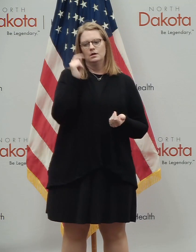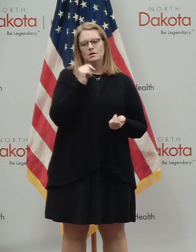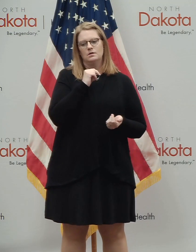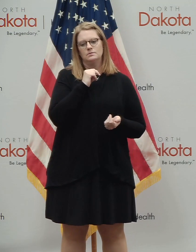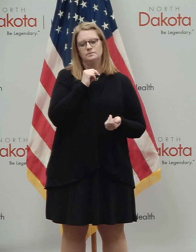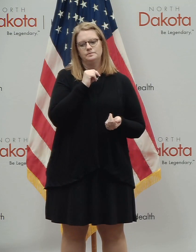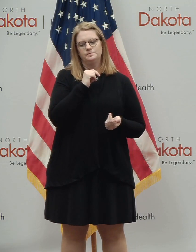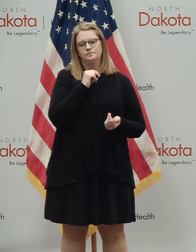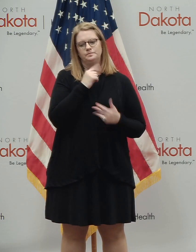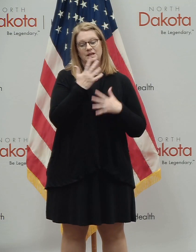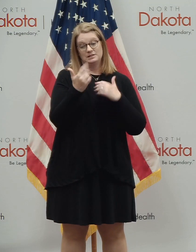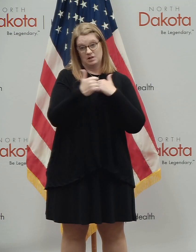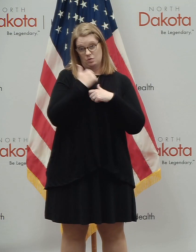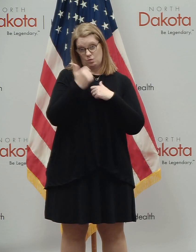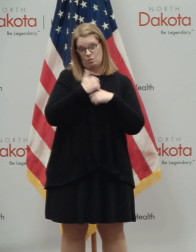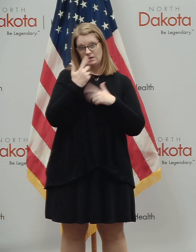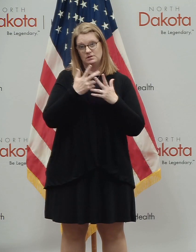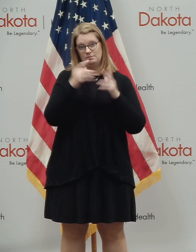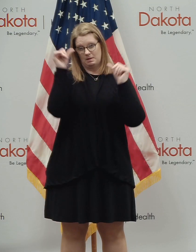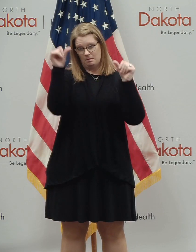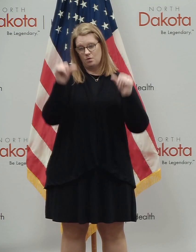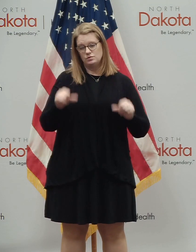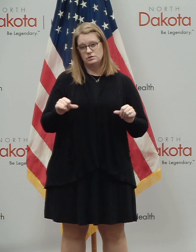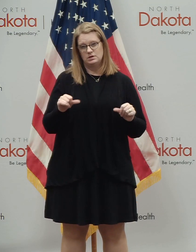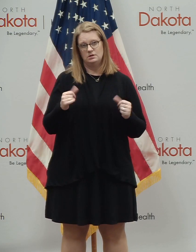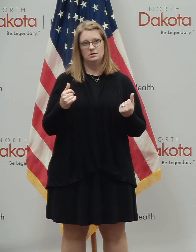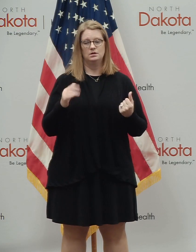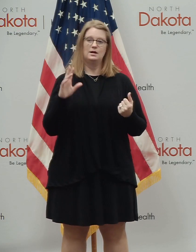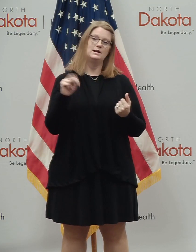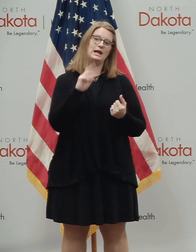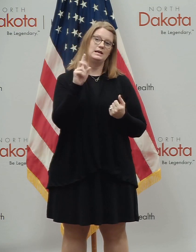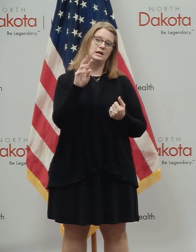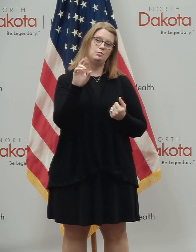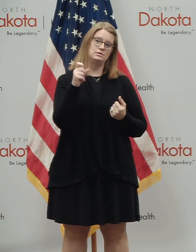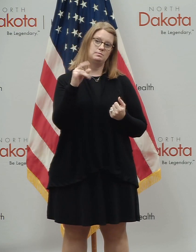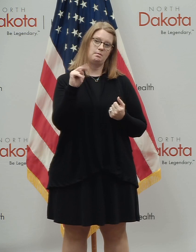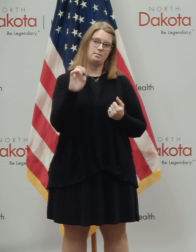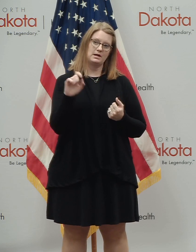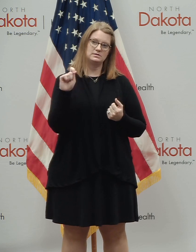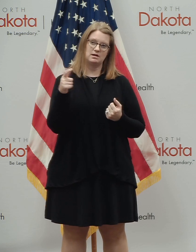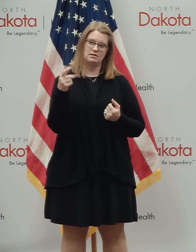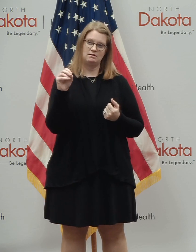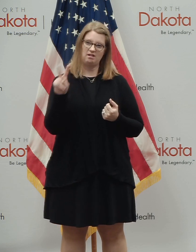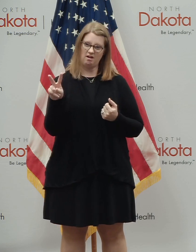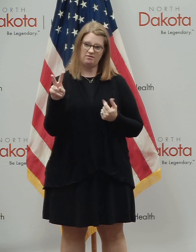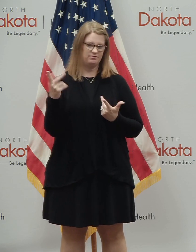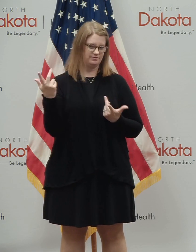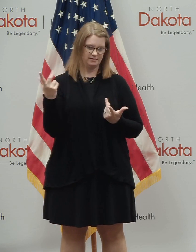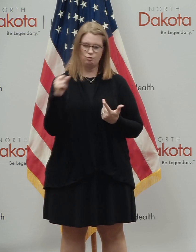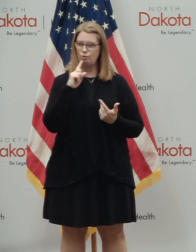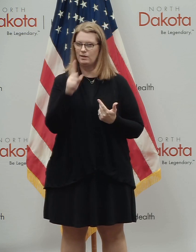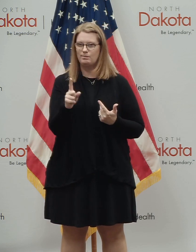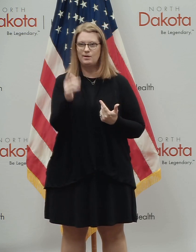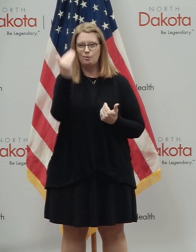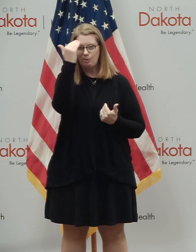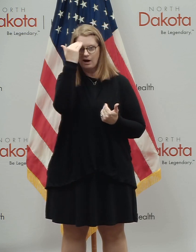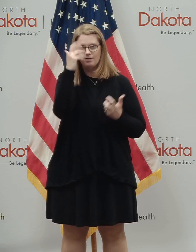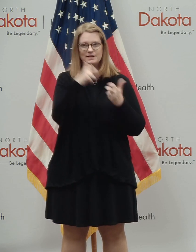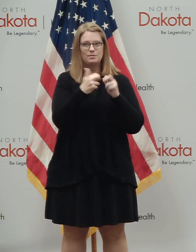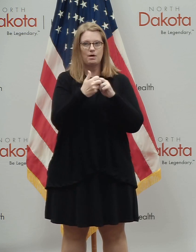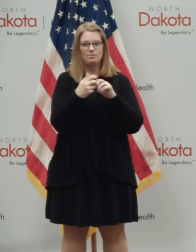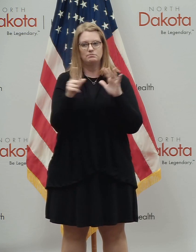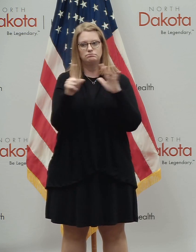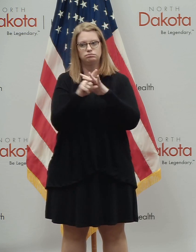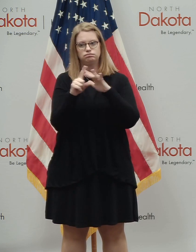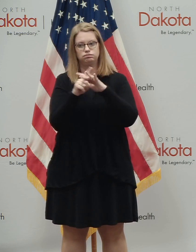continuation of threats and trends have been posted on ndresponse.gov website since the beginning. We've been aware of this as a problem where